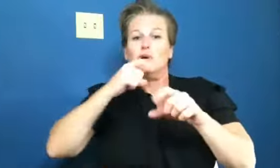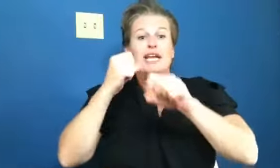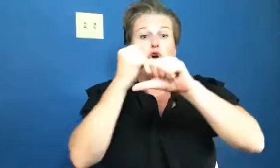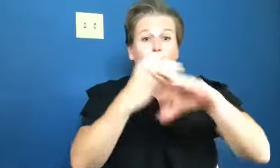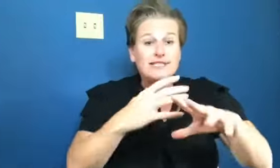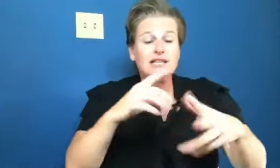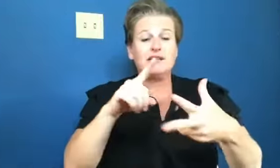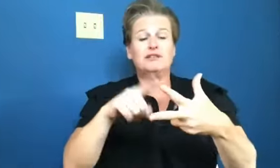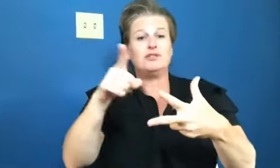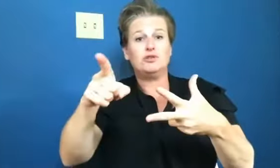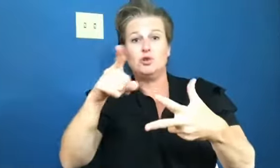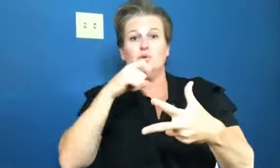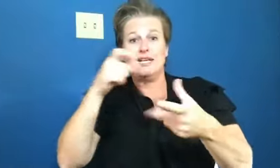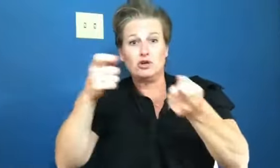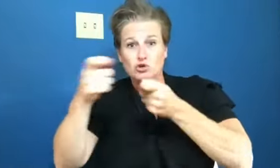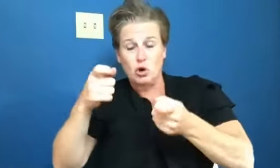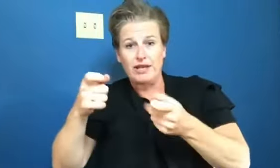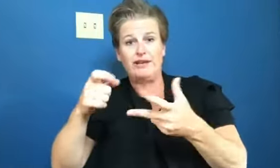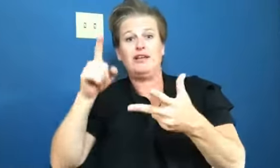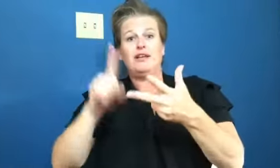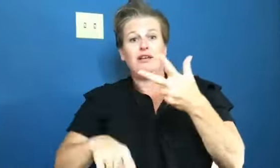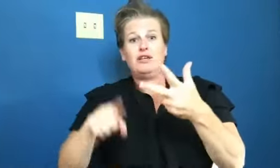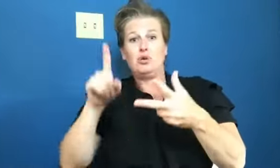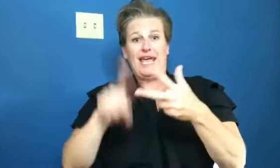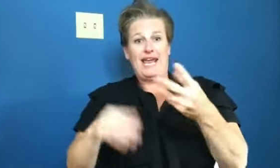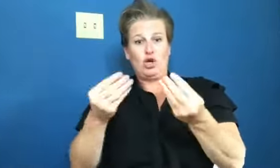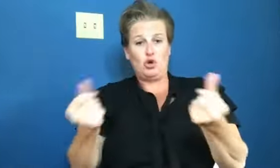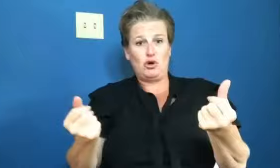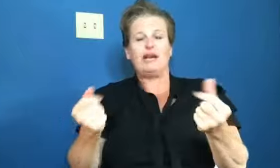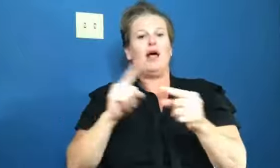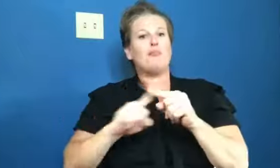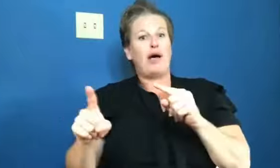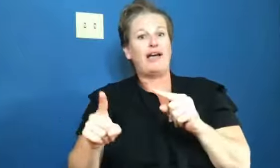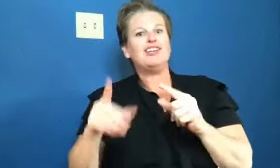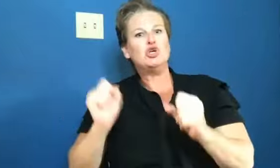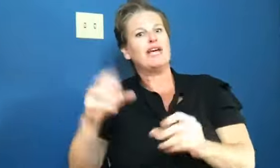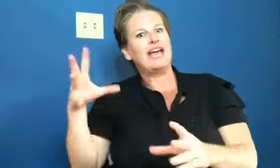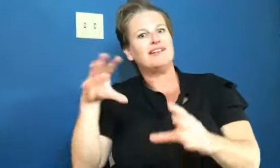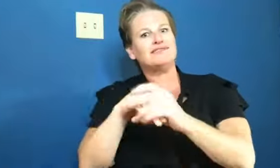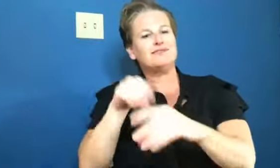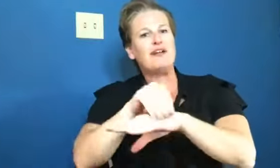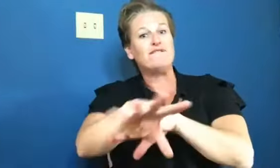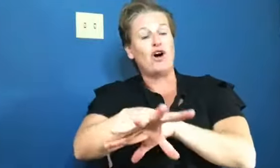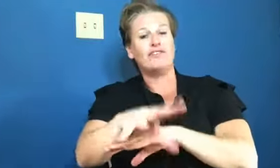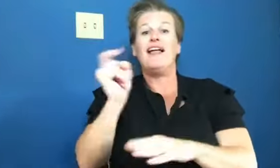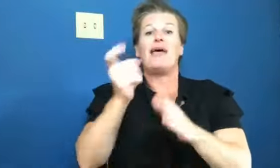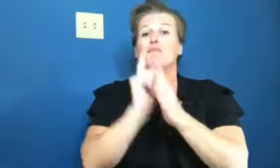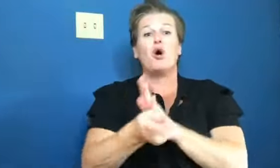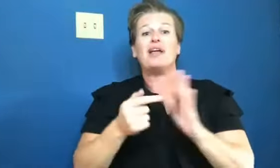it. And I realized right then and there that I was so suicidal and depressed that I was investing every ounce of my life into